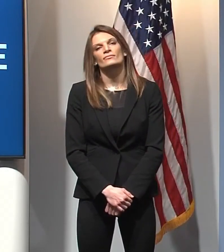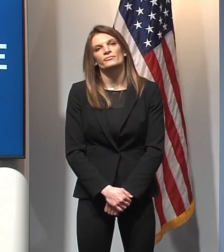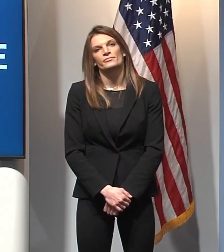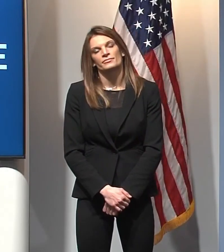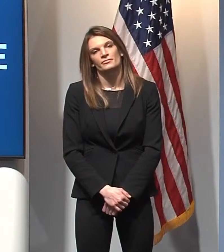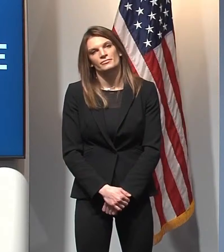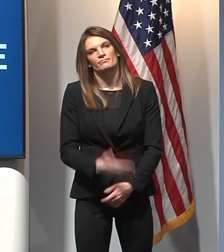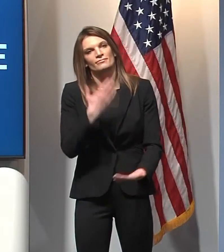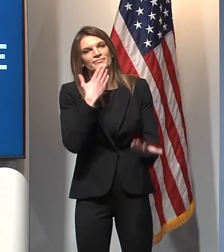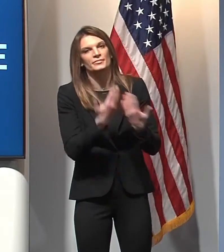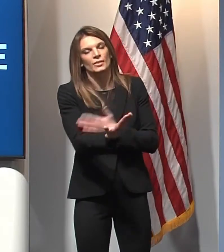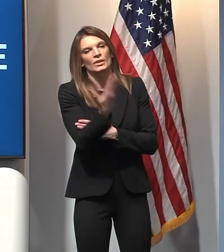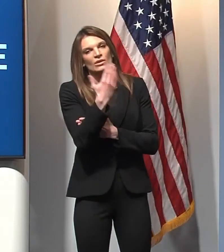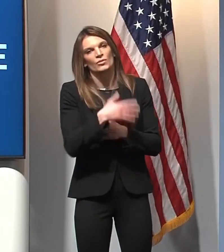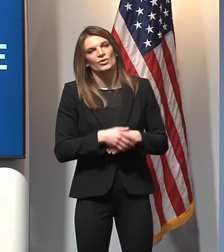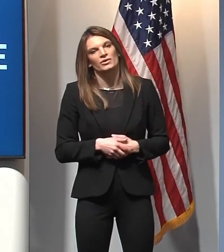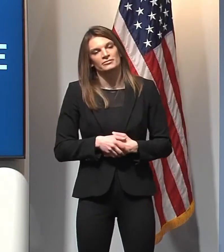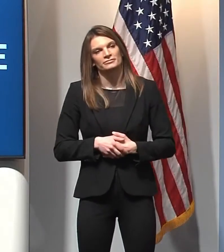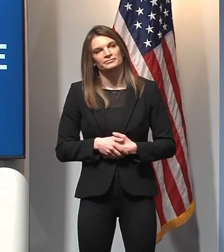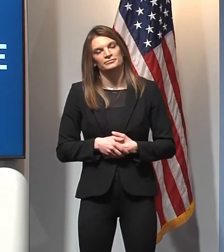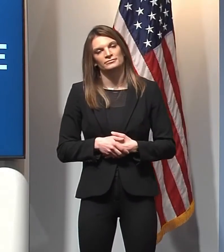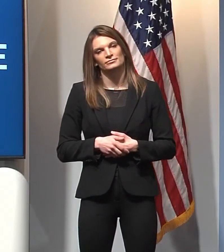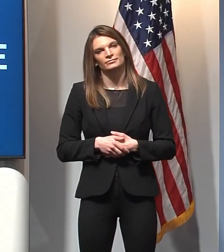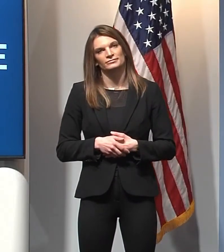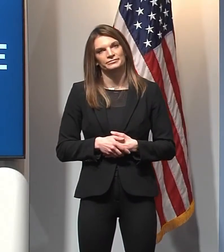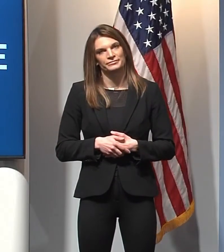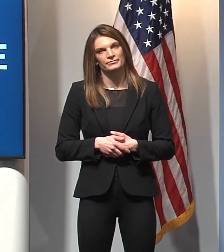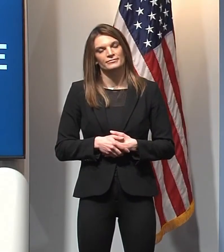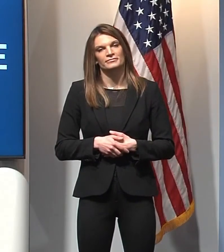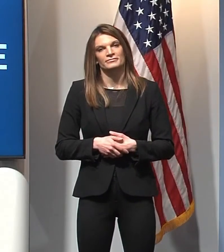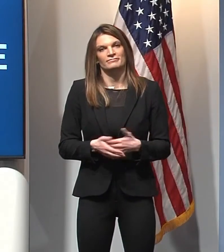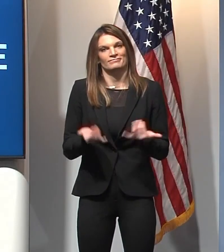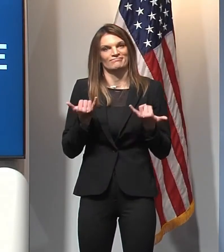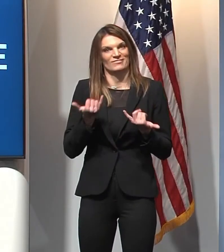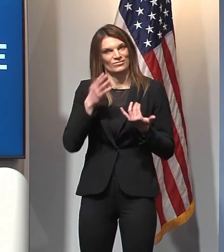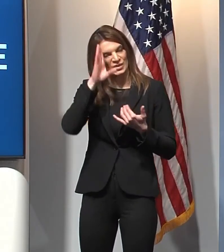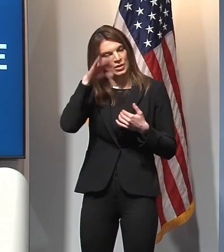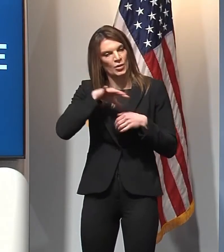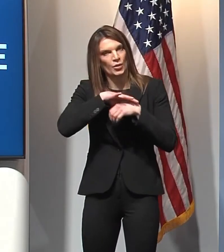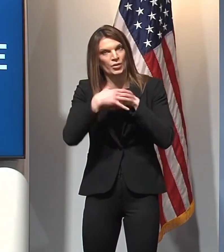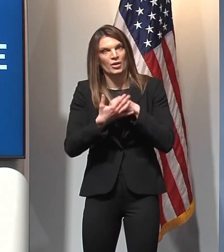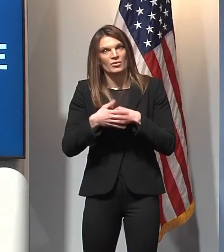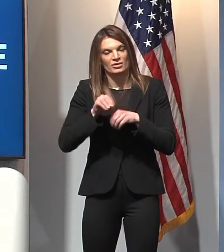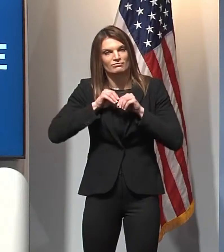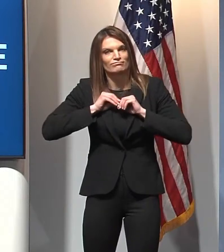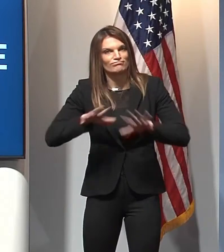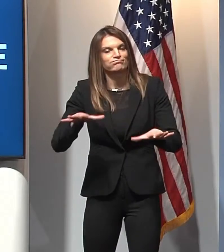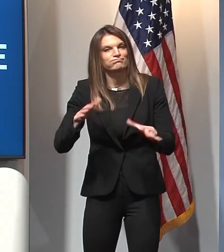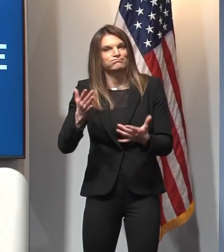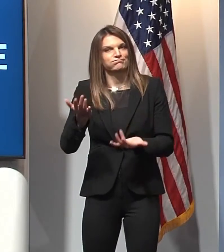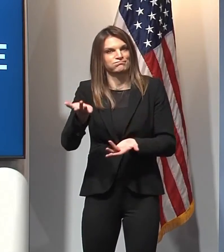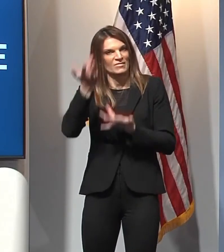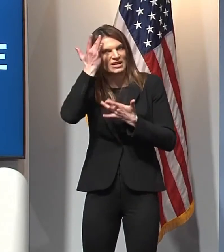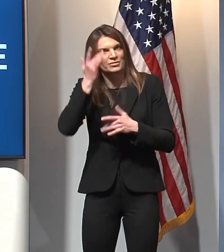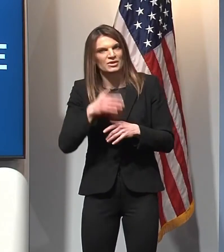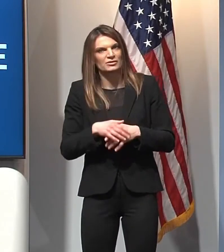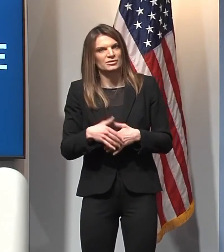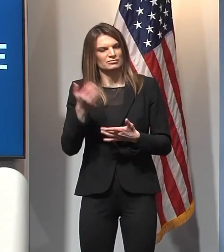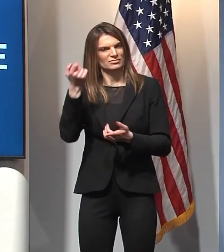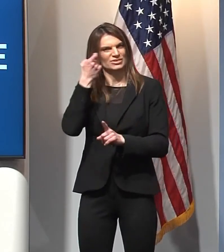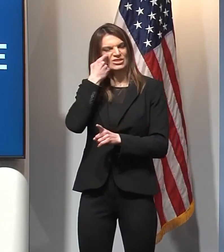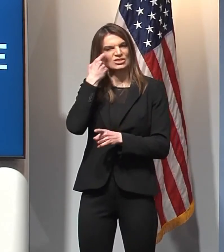Good morning, Governor. Given that we are in the middle of a global pandemic and the state health director did resign, it was a